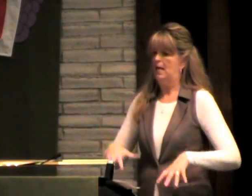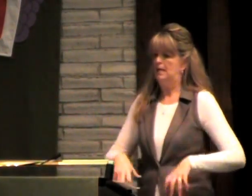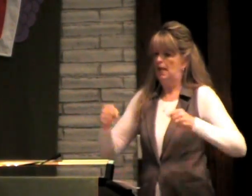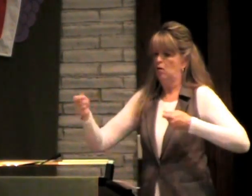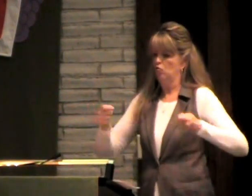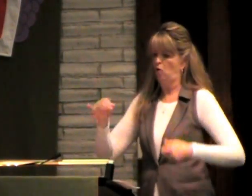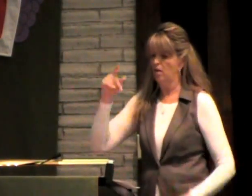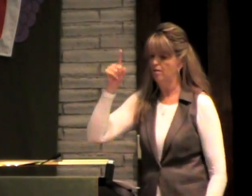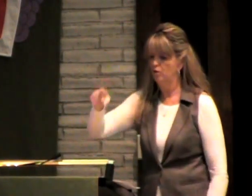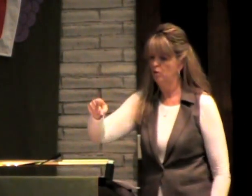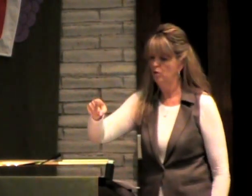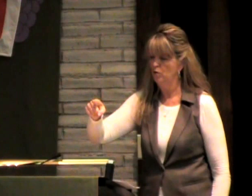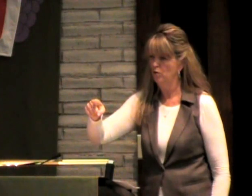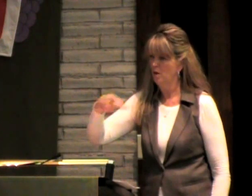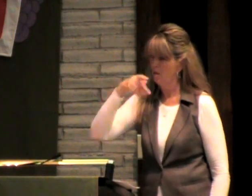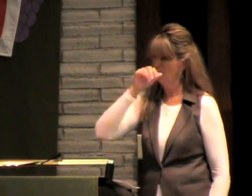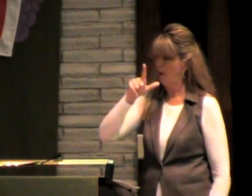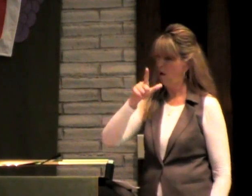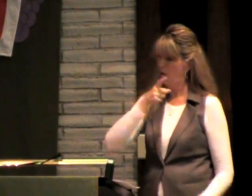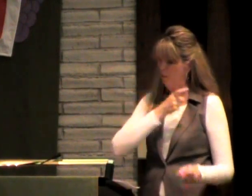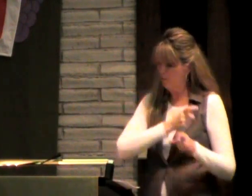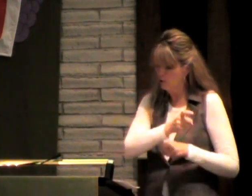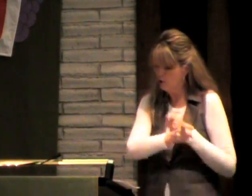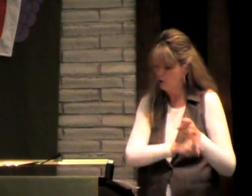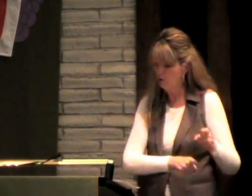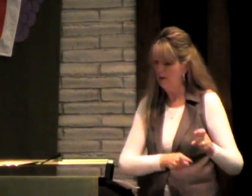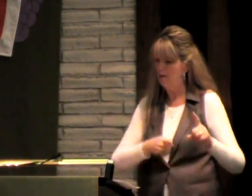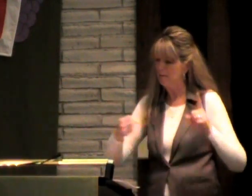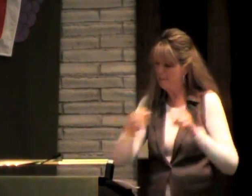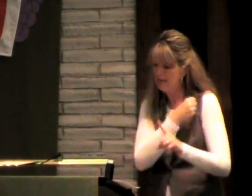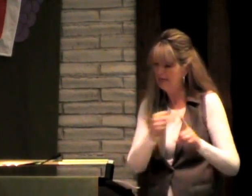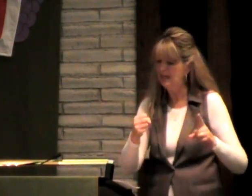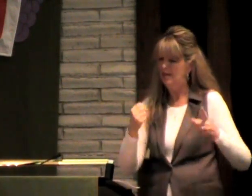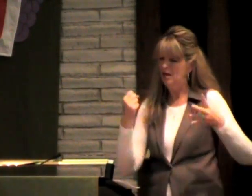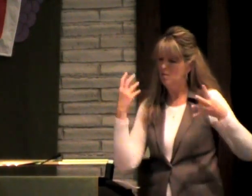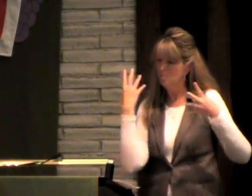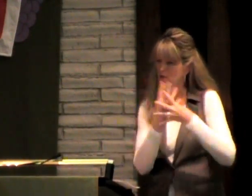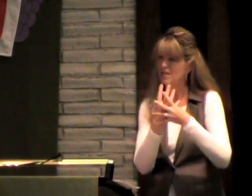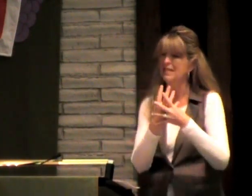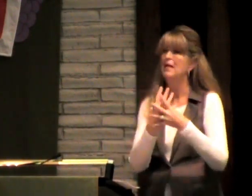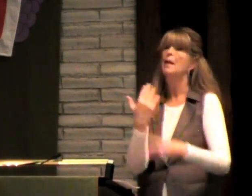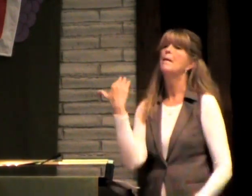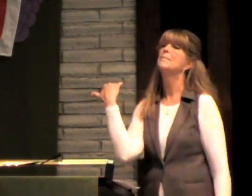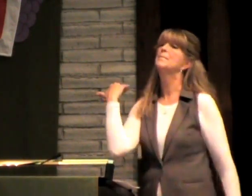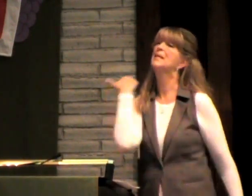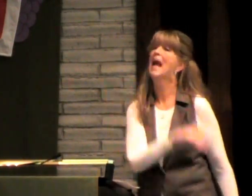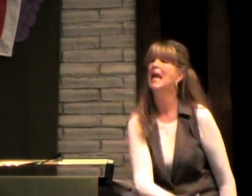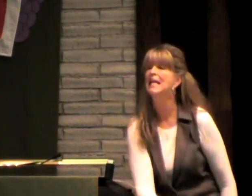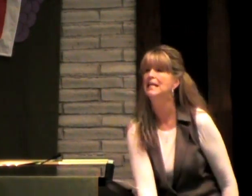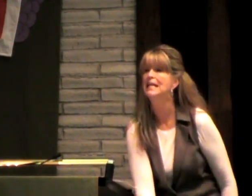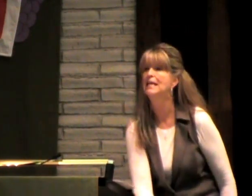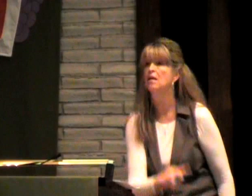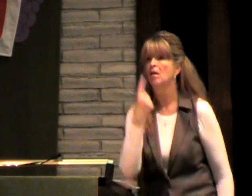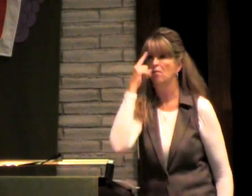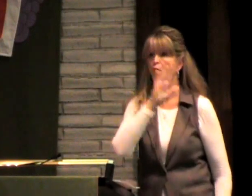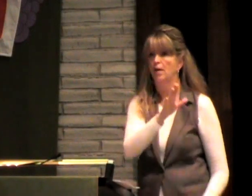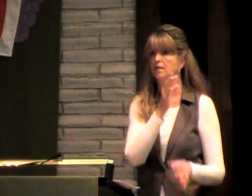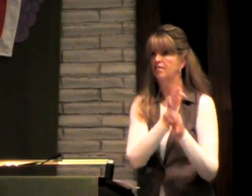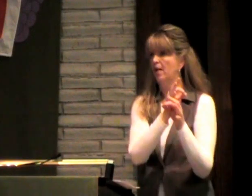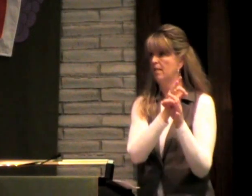And don't let anxiety take control of you. You know, Paul was persecuted, he was beaten, he was imprisoned, he was beheaded